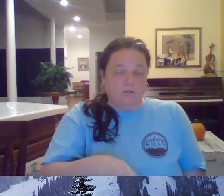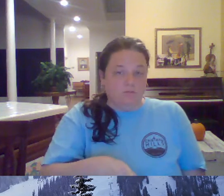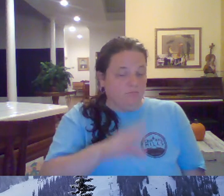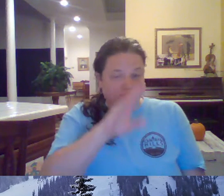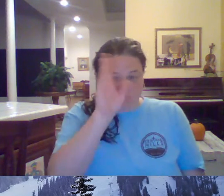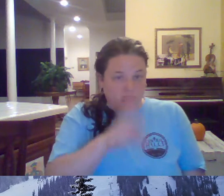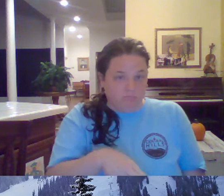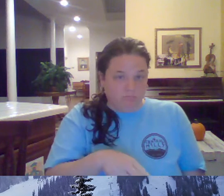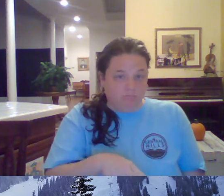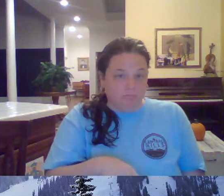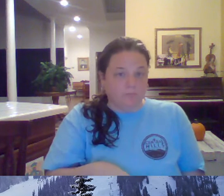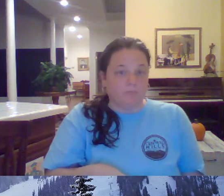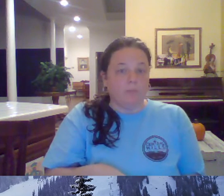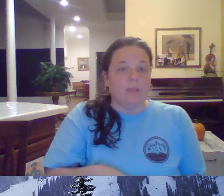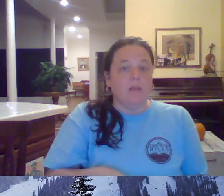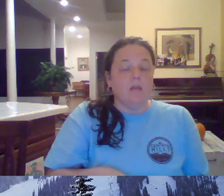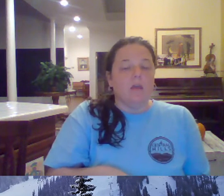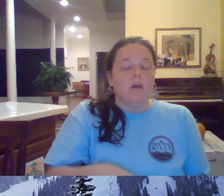never.